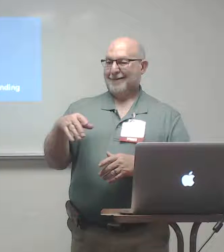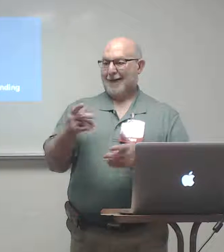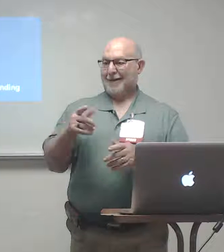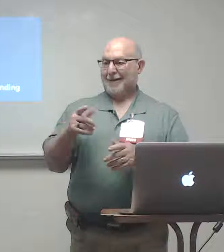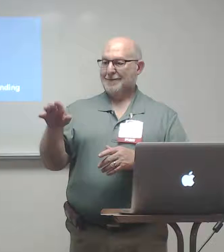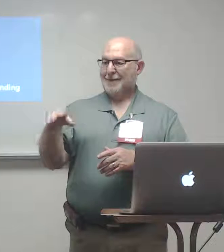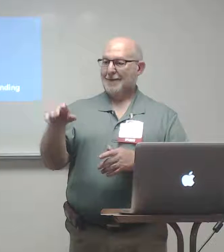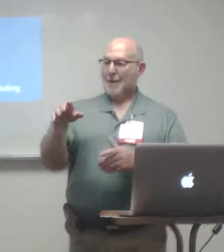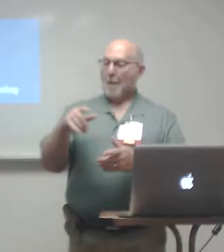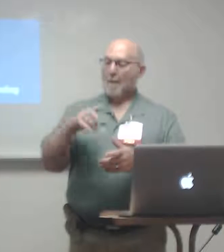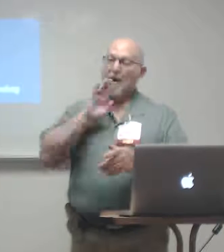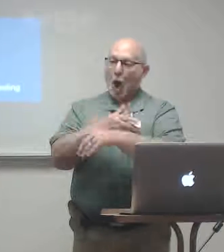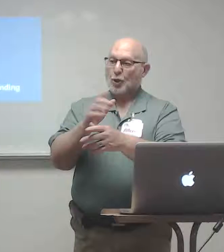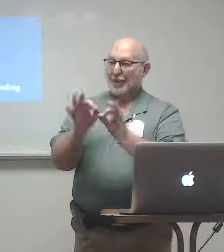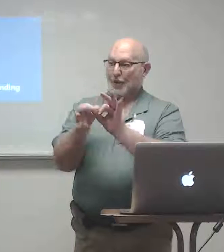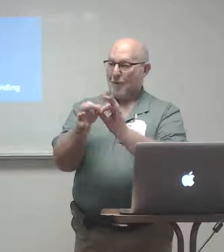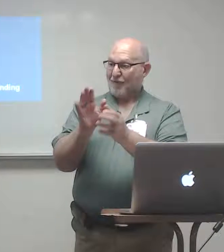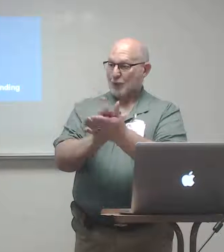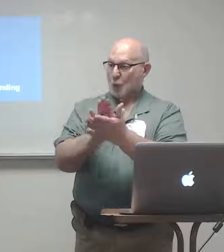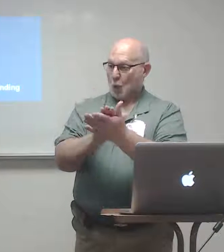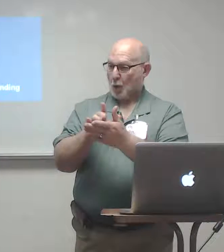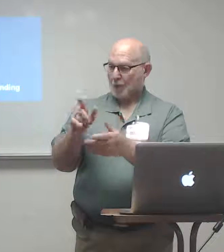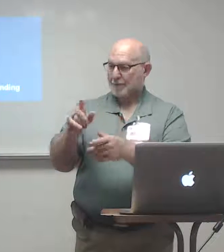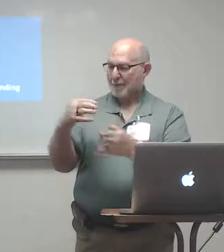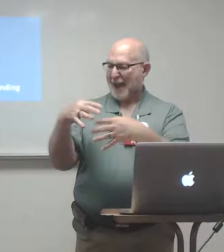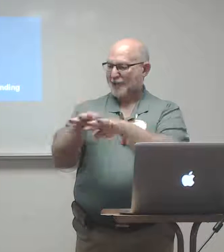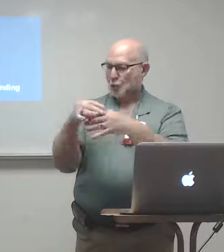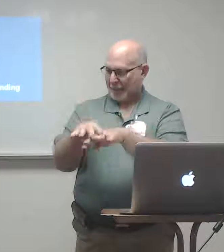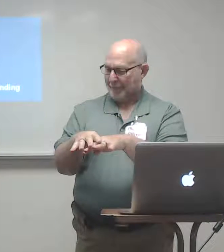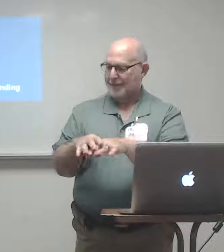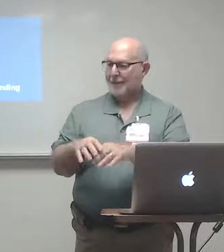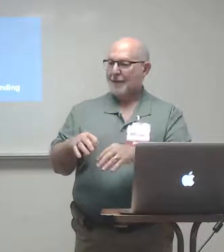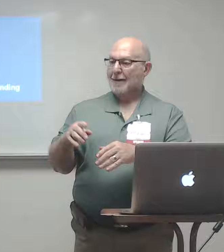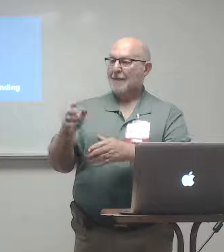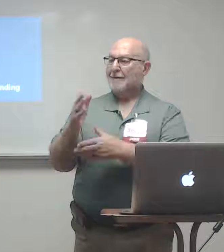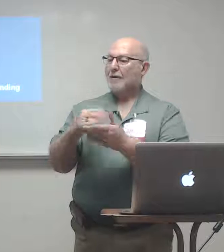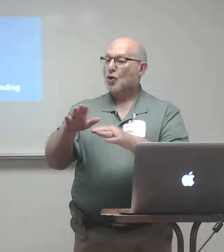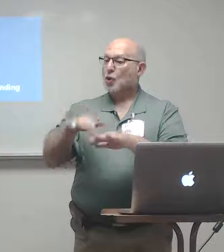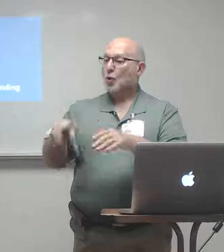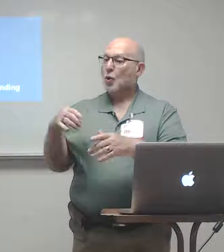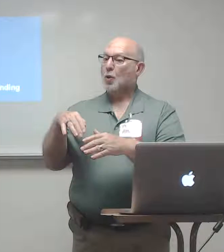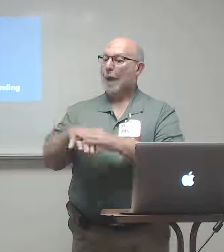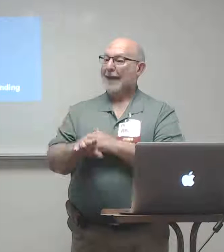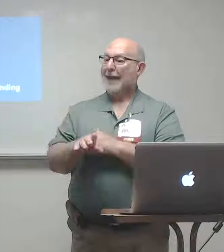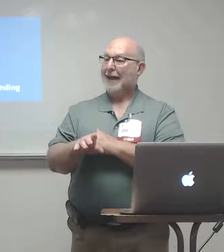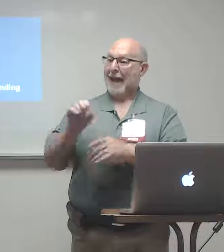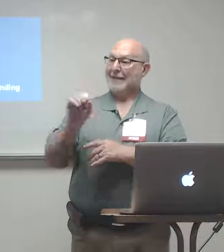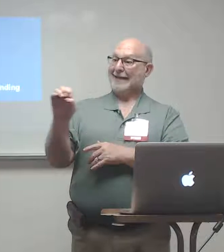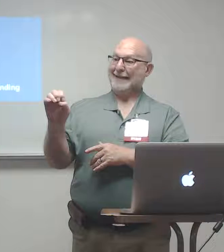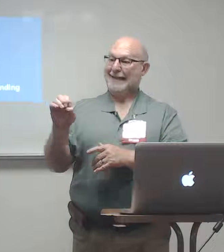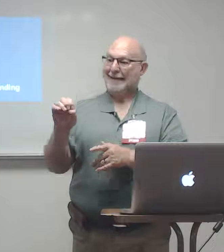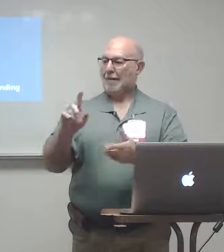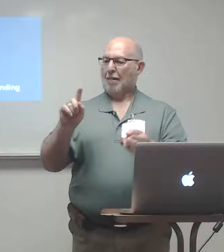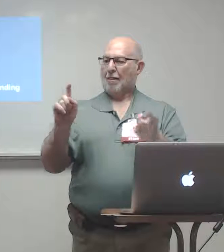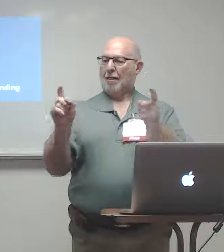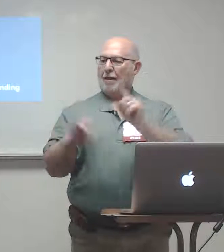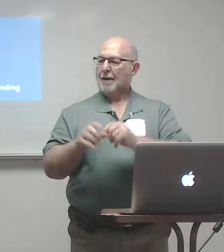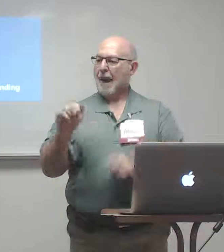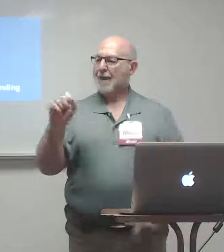Well, my daughter, she interpreted for school, mainstream. The children who come in at the